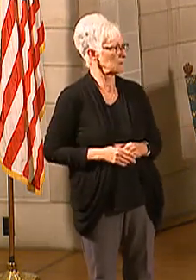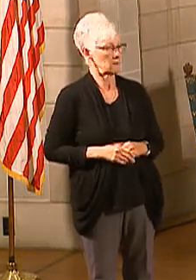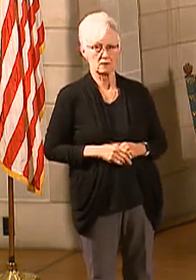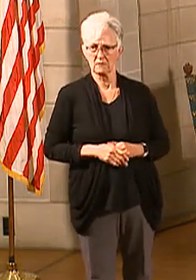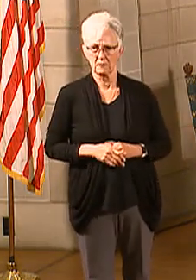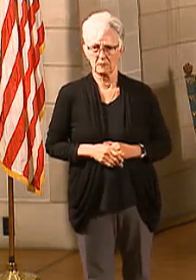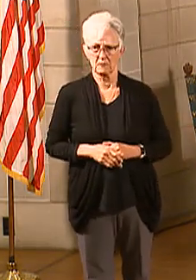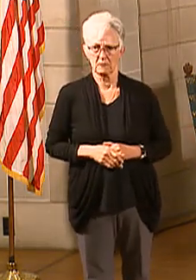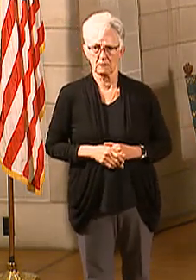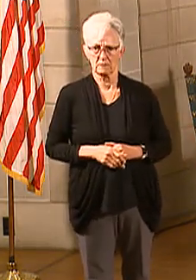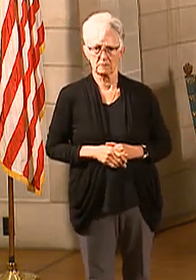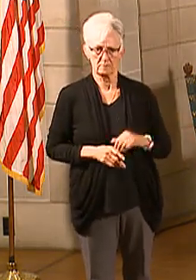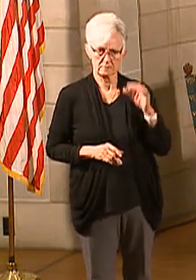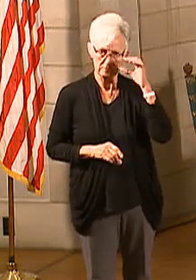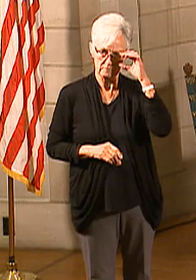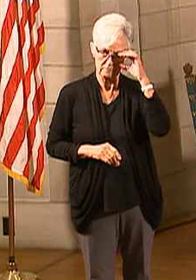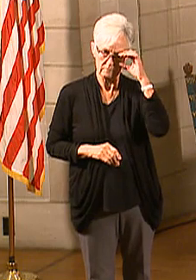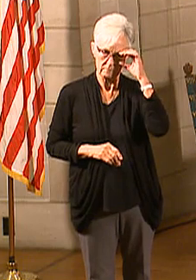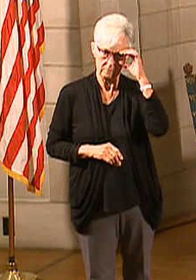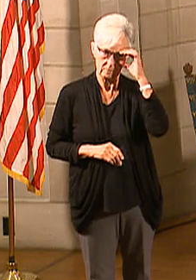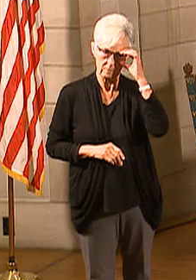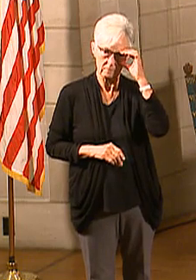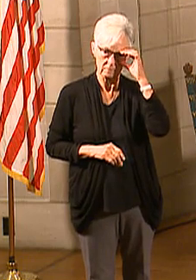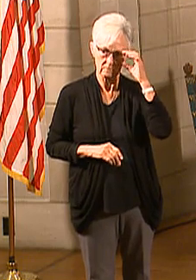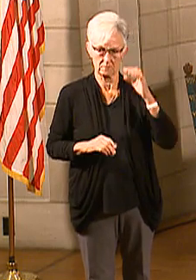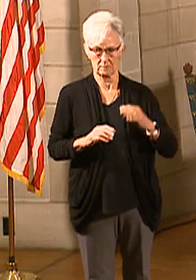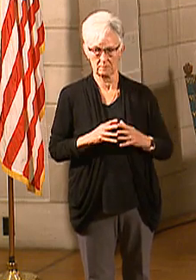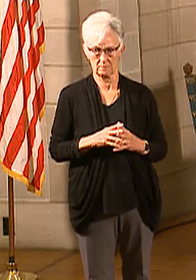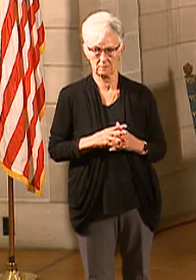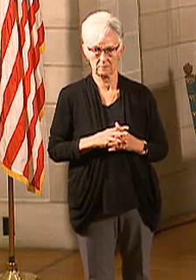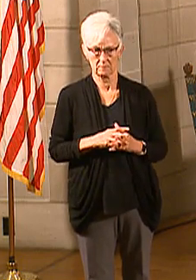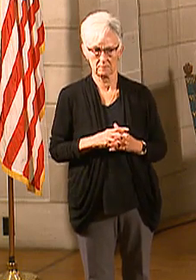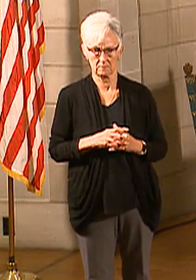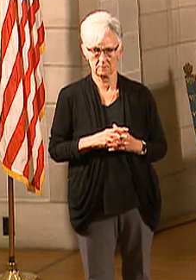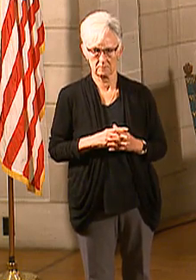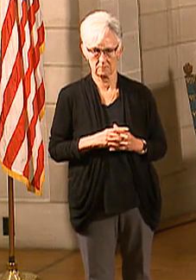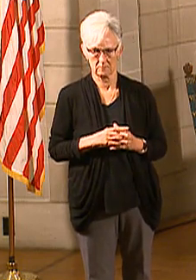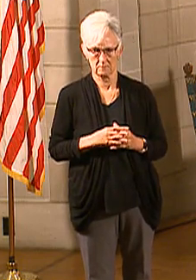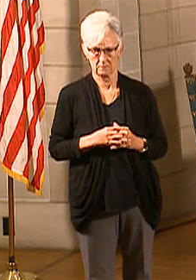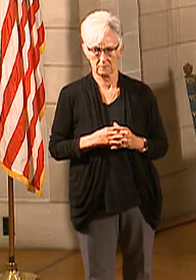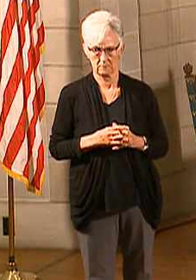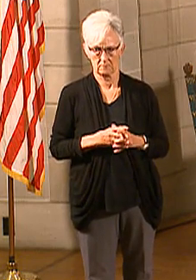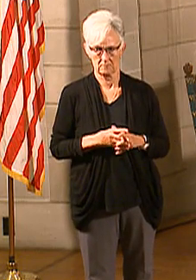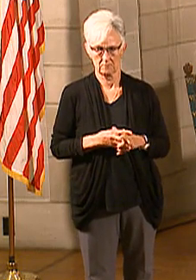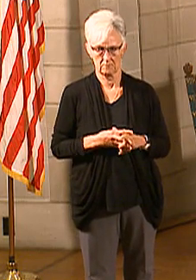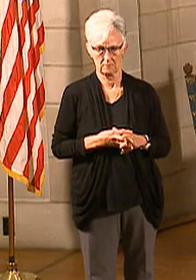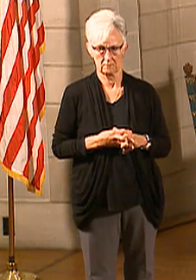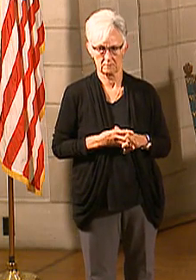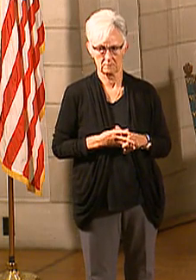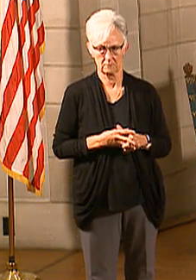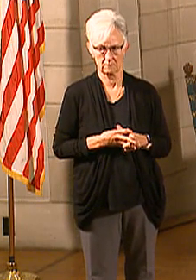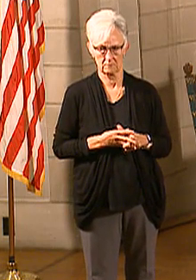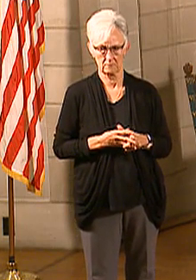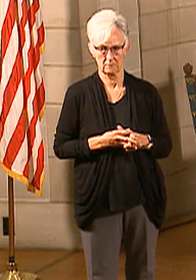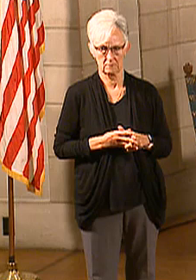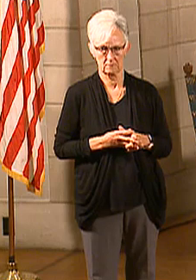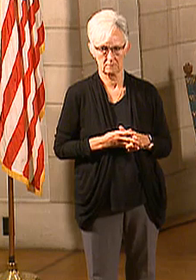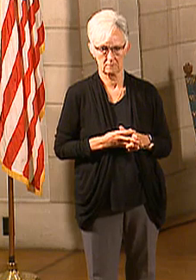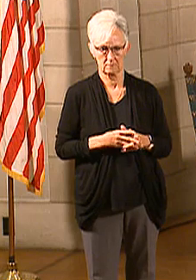Andrew? It sounds like some of the kids in especially the Eastern Service area had multiple